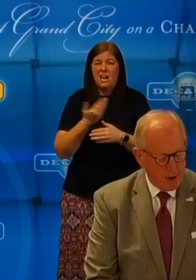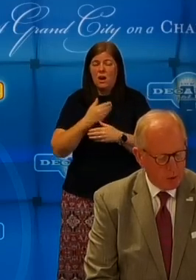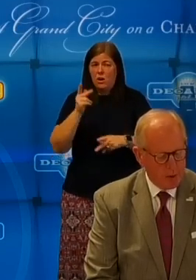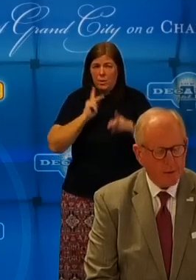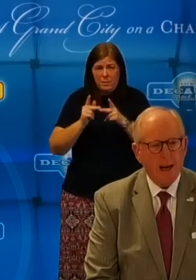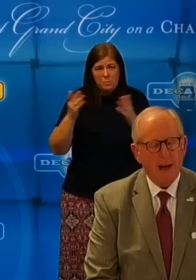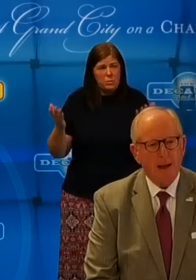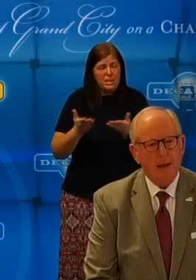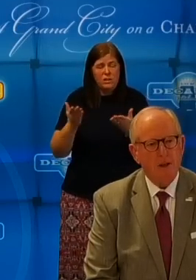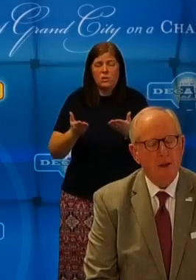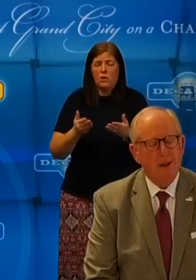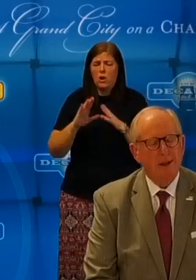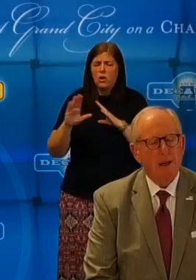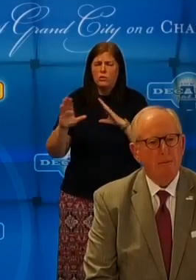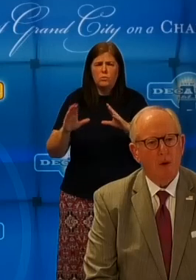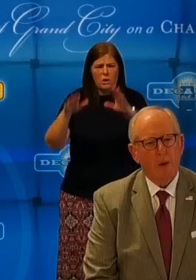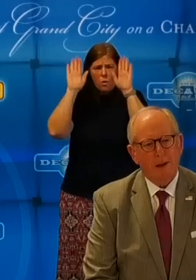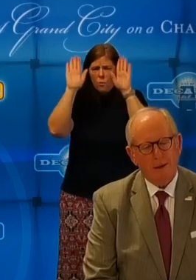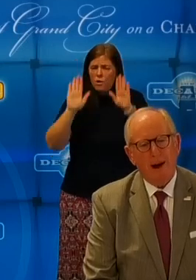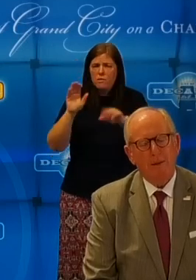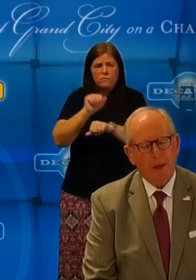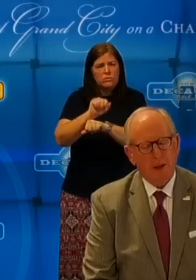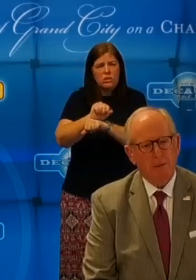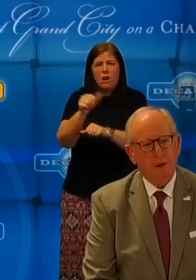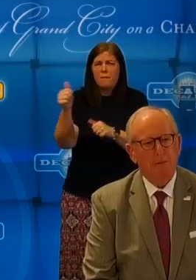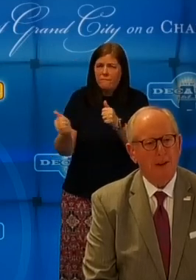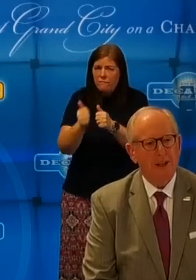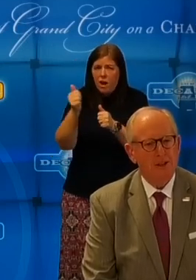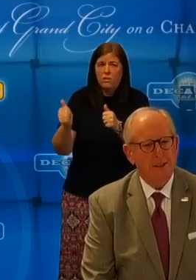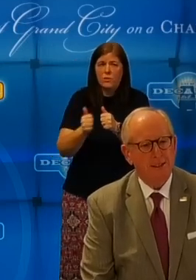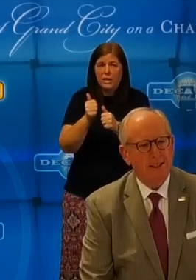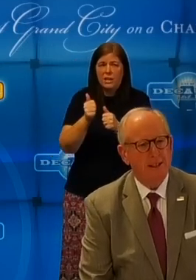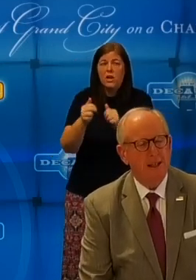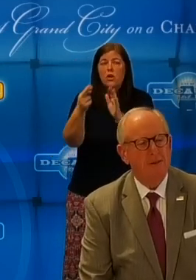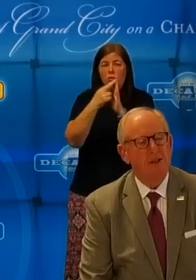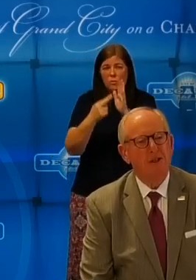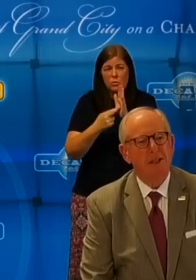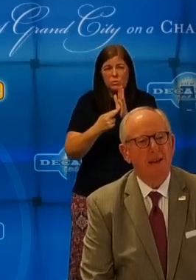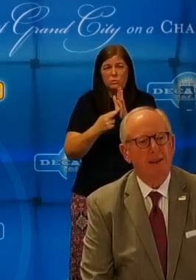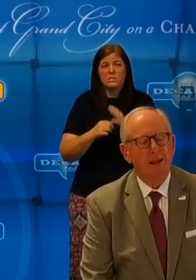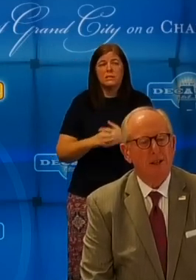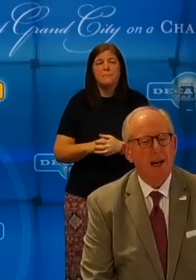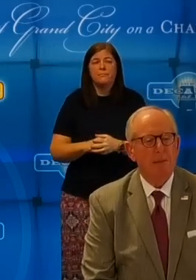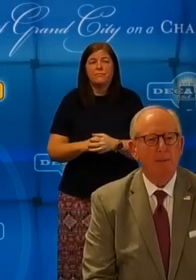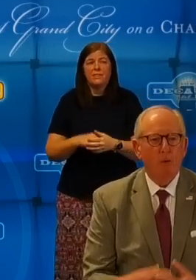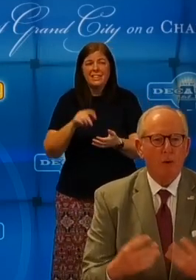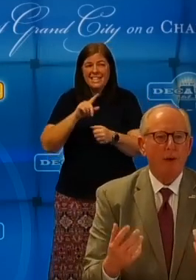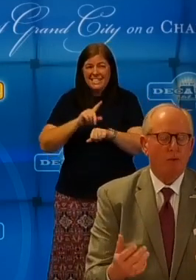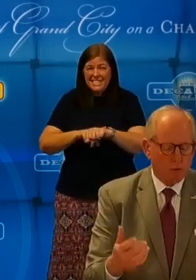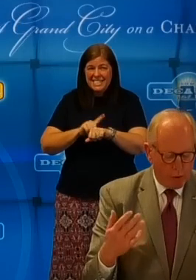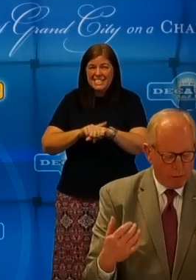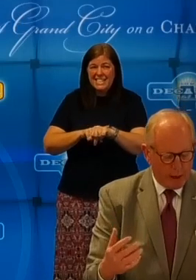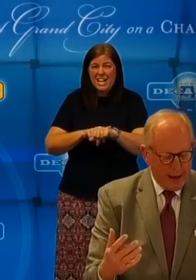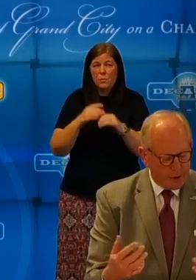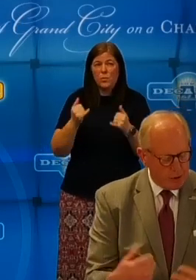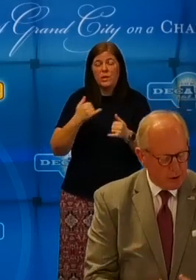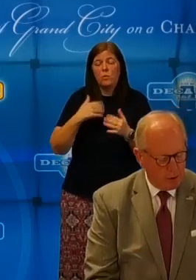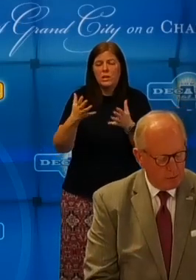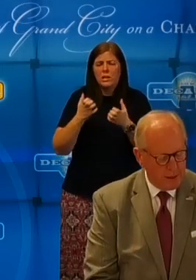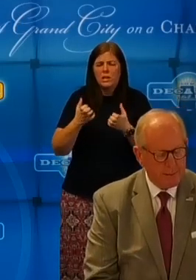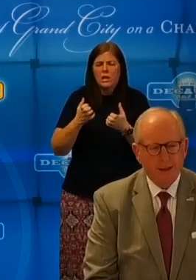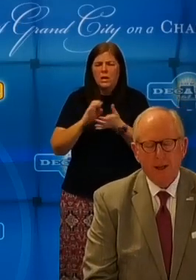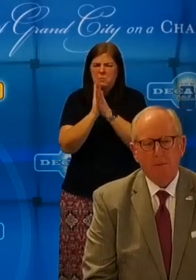job following the guidelines, but we cannot become complacent. And this is that time maybe where we would want to relax